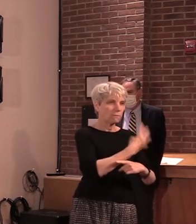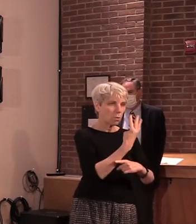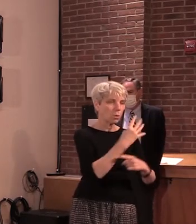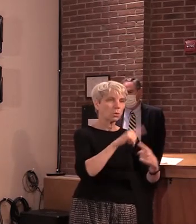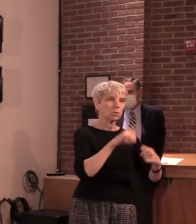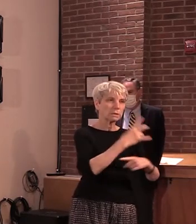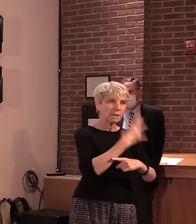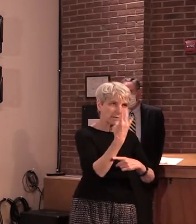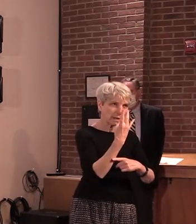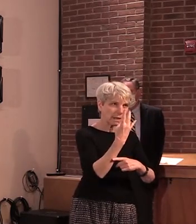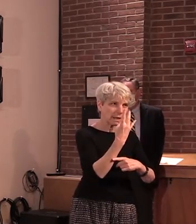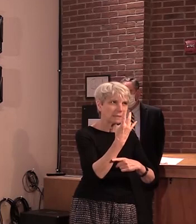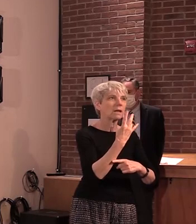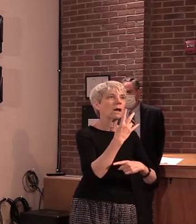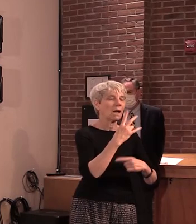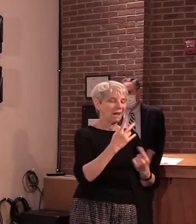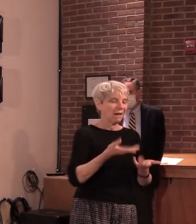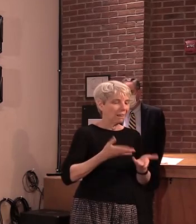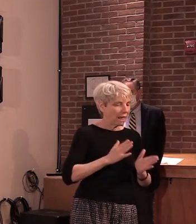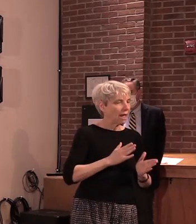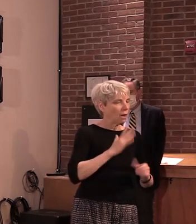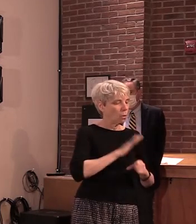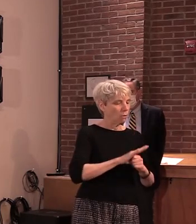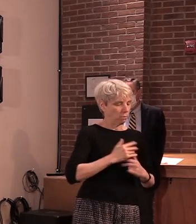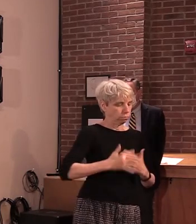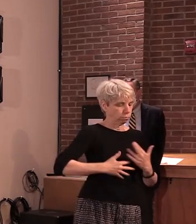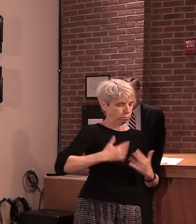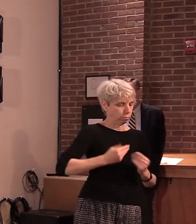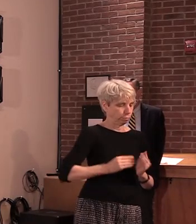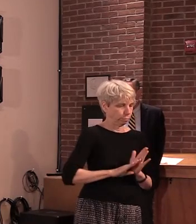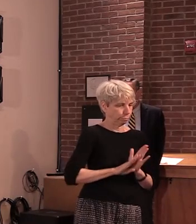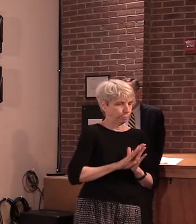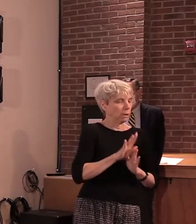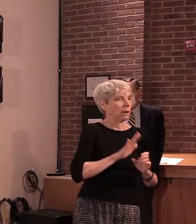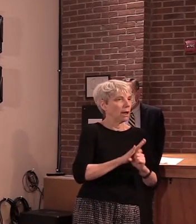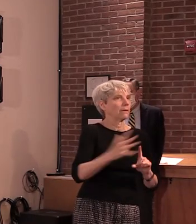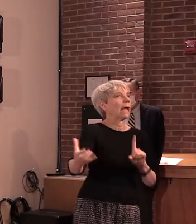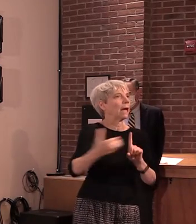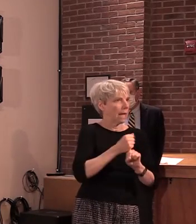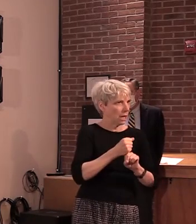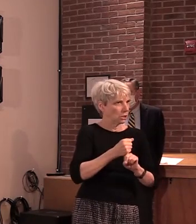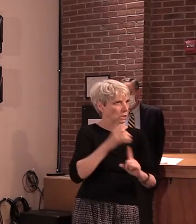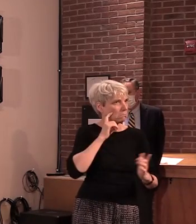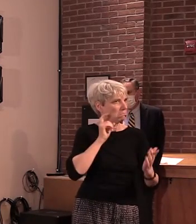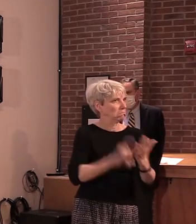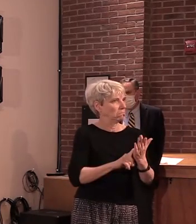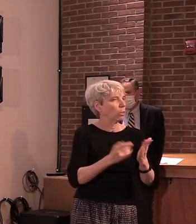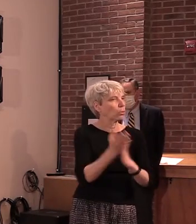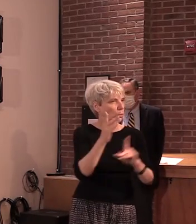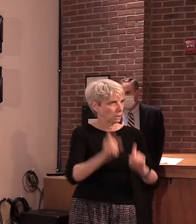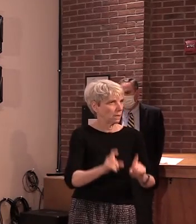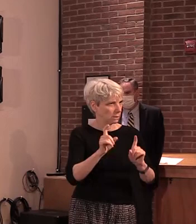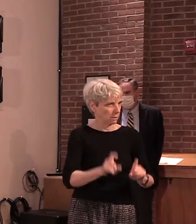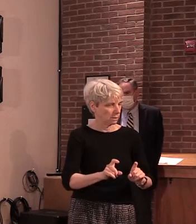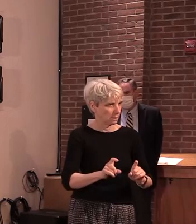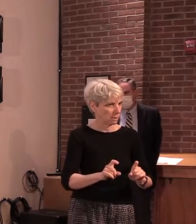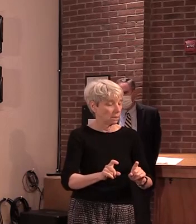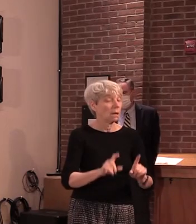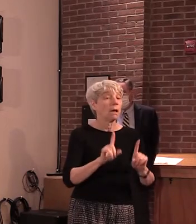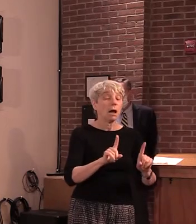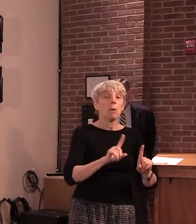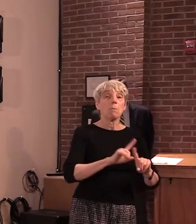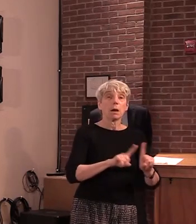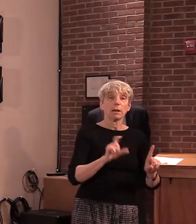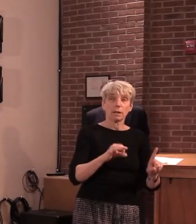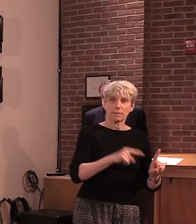would have the highest likelihood of being positive on that day. If, on the other hand, you were concerned about is the person positive